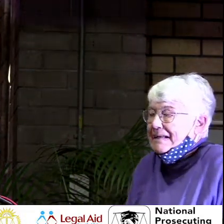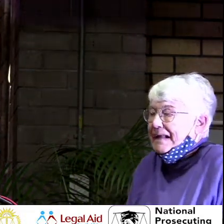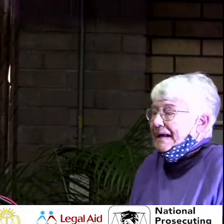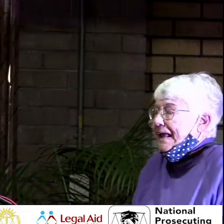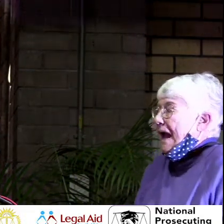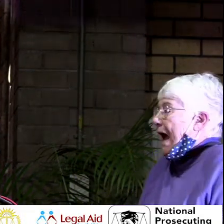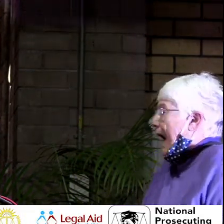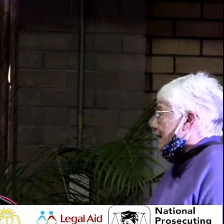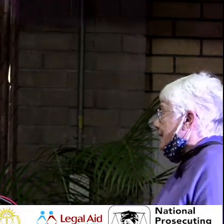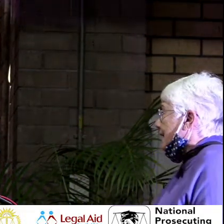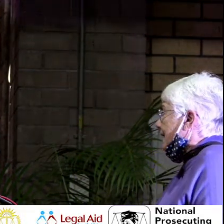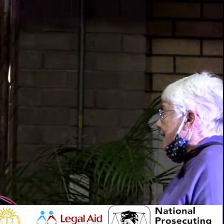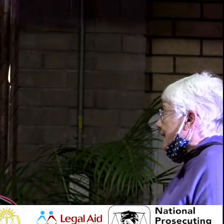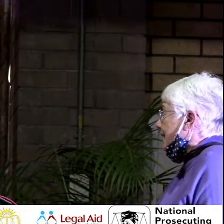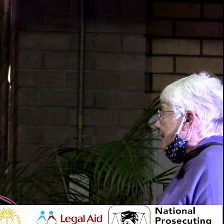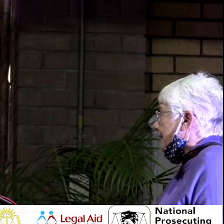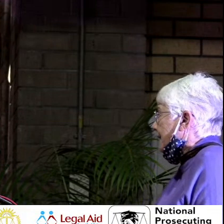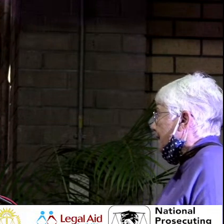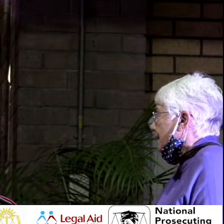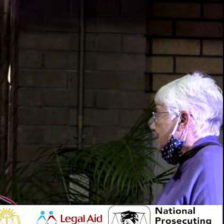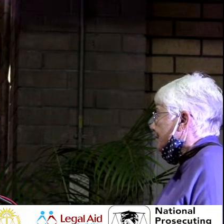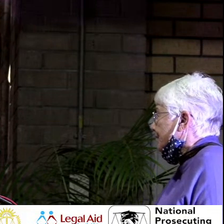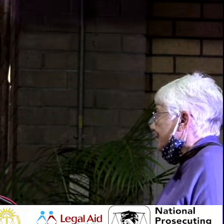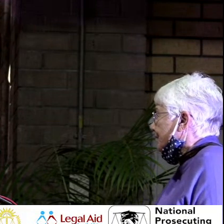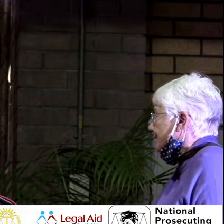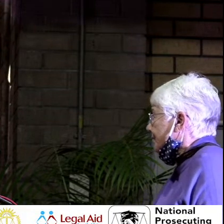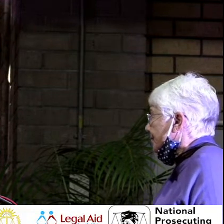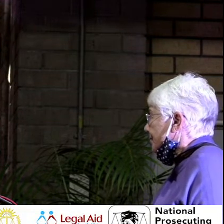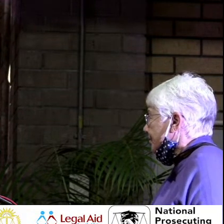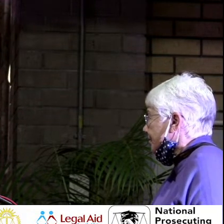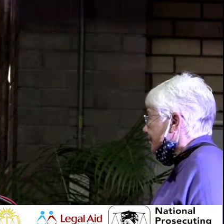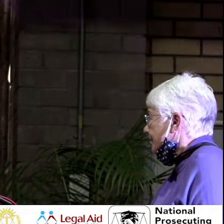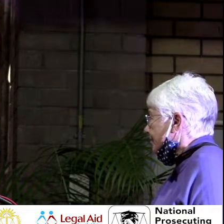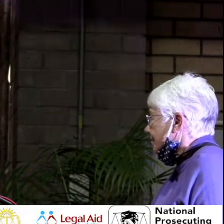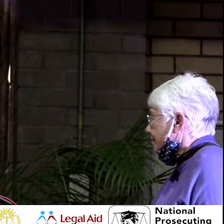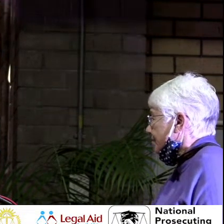right. Oh, you want to say something? No,